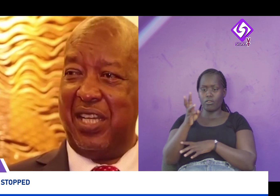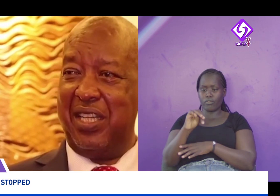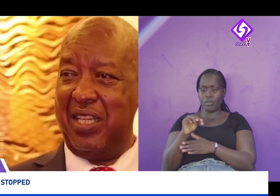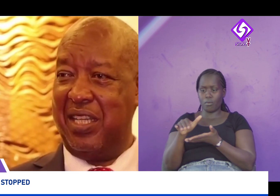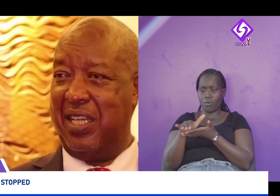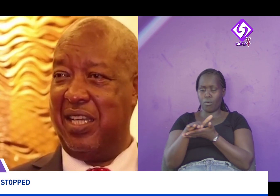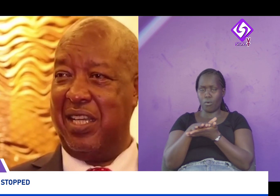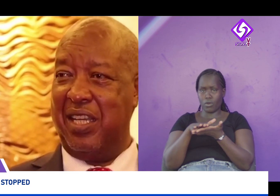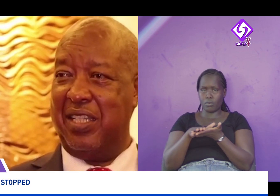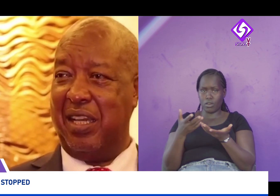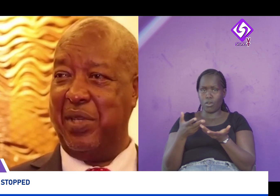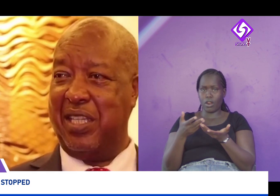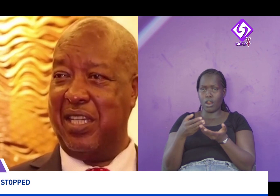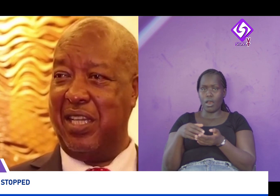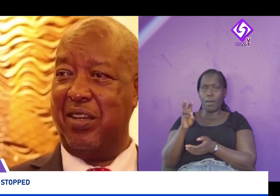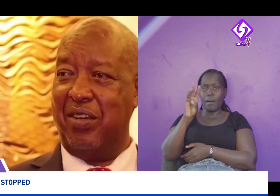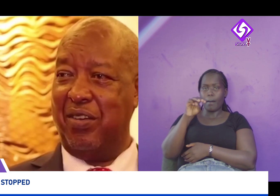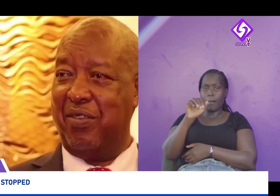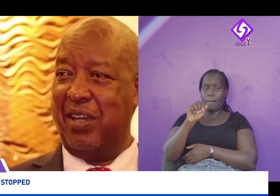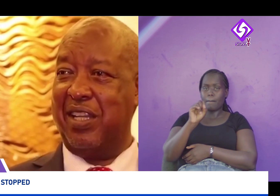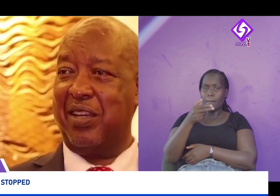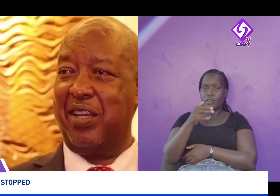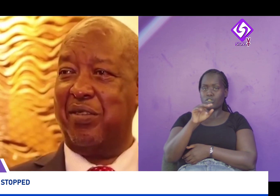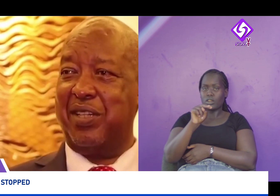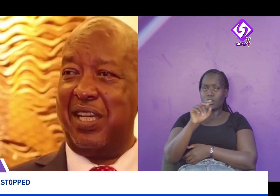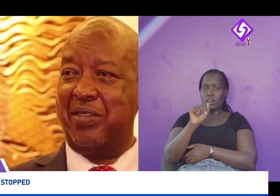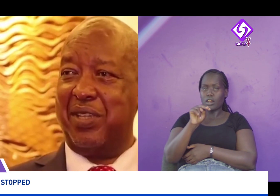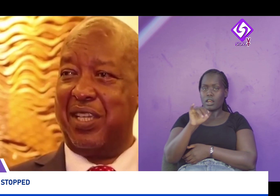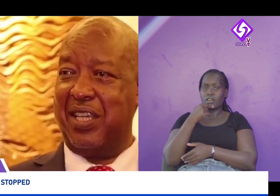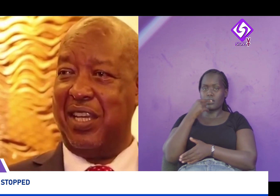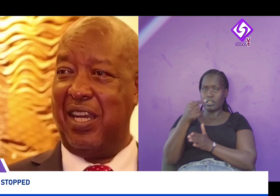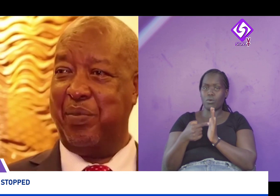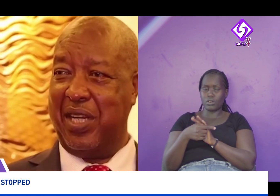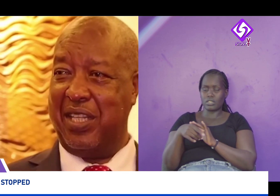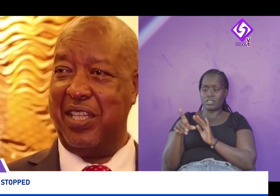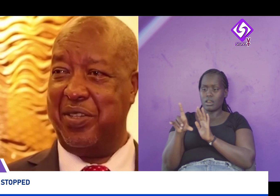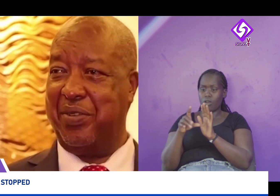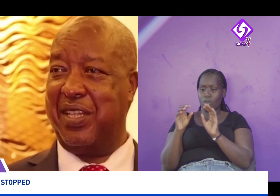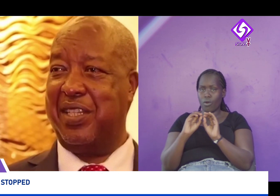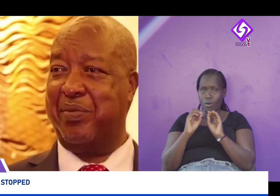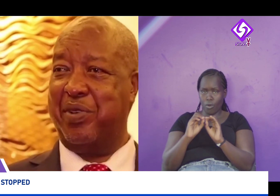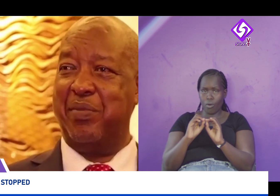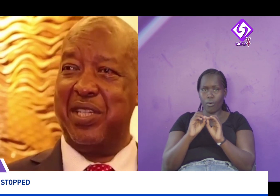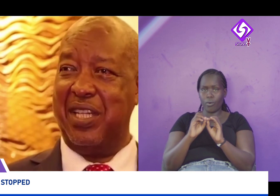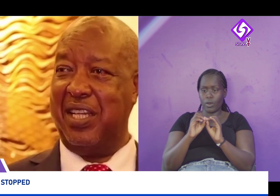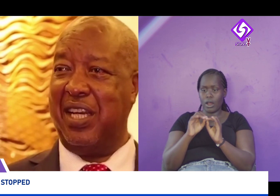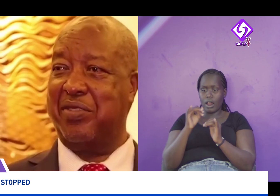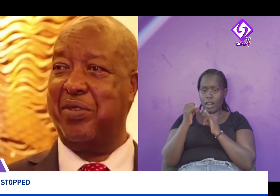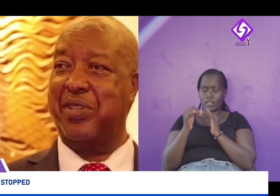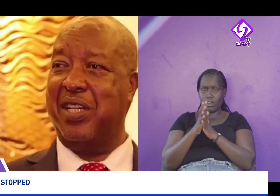mashinani, terming it illegal, while the court last week upheld the issue that bunge mashinani actually was